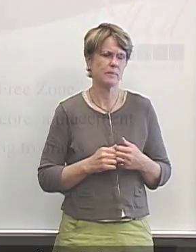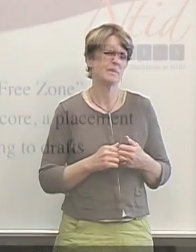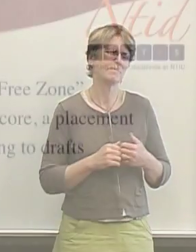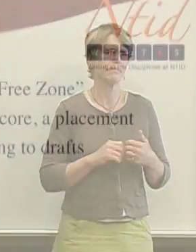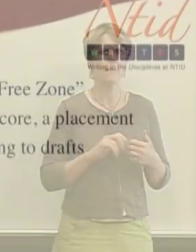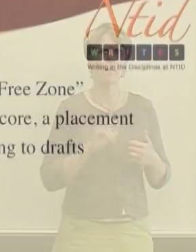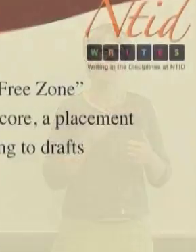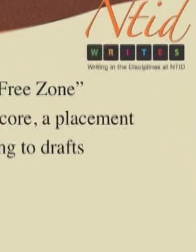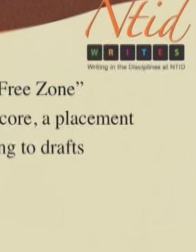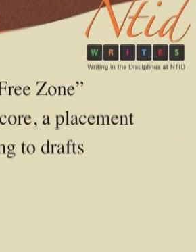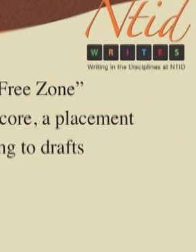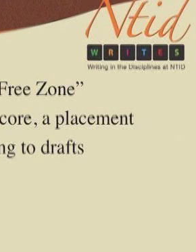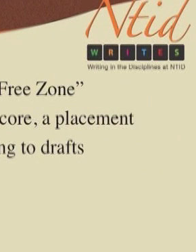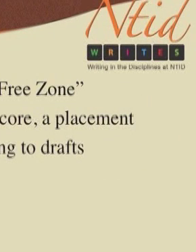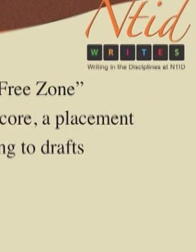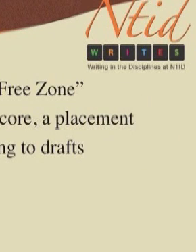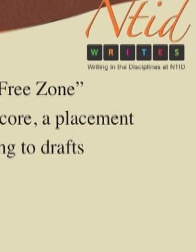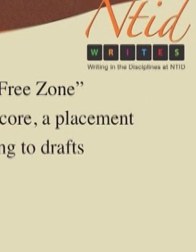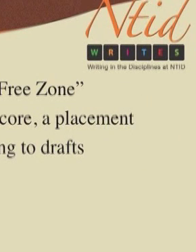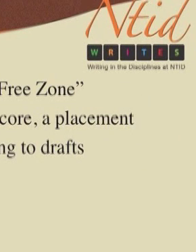types.